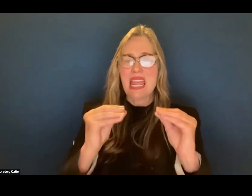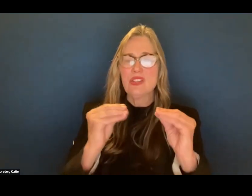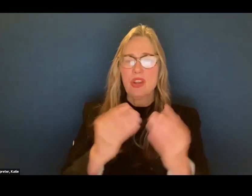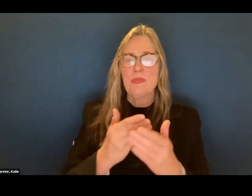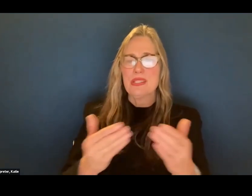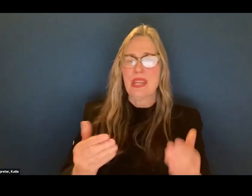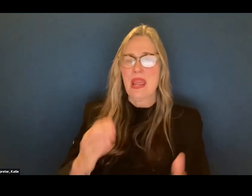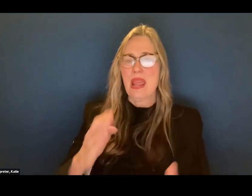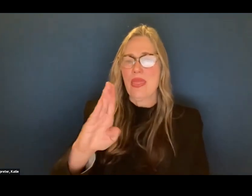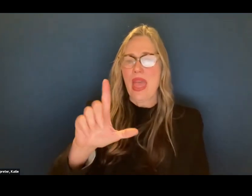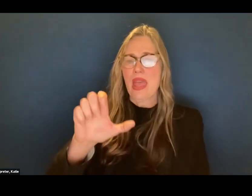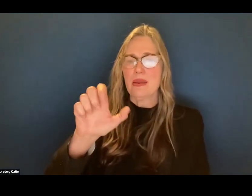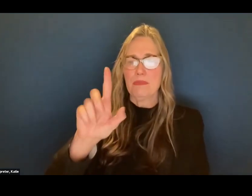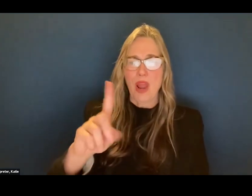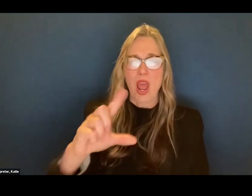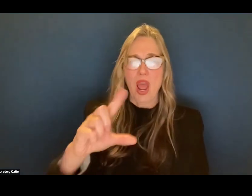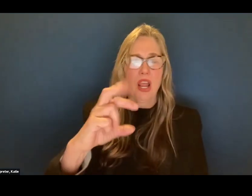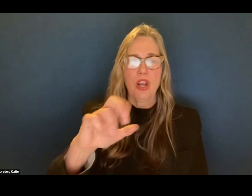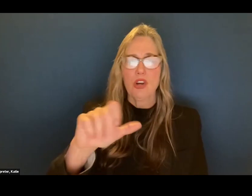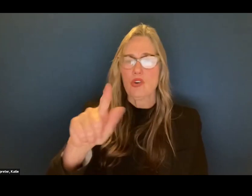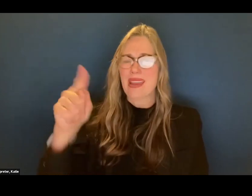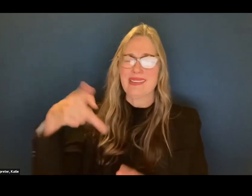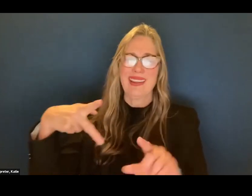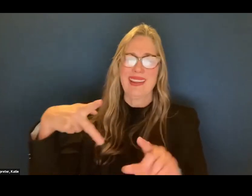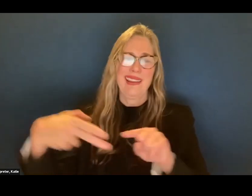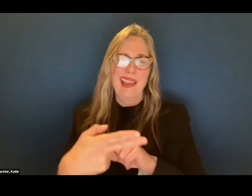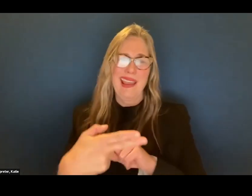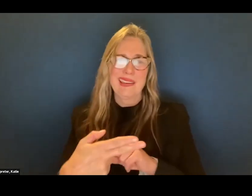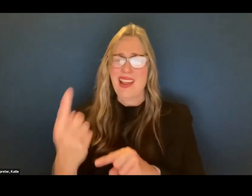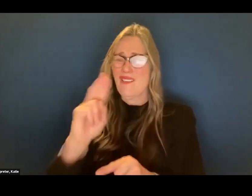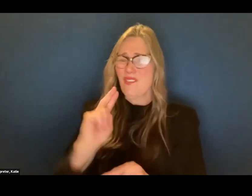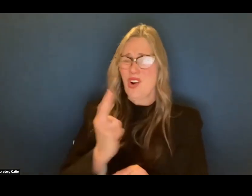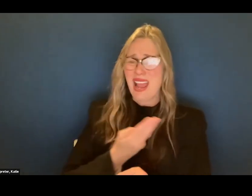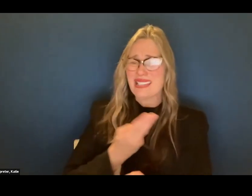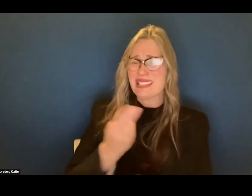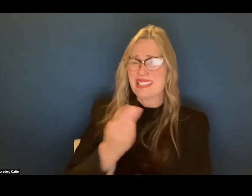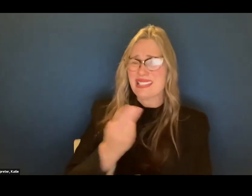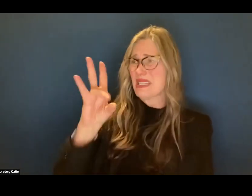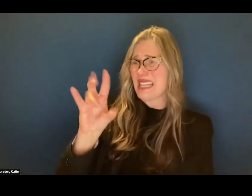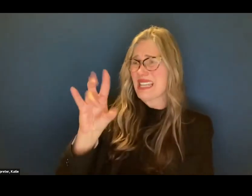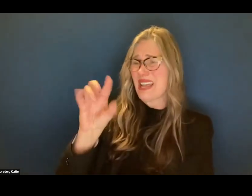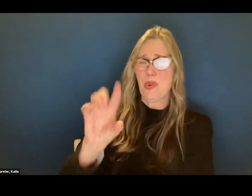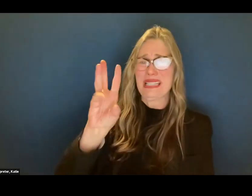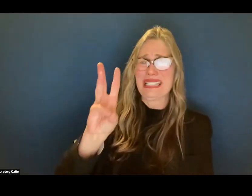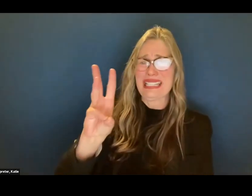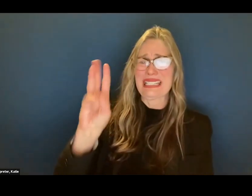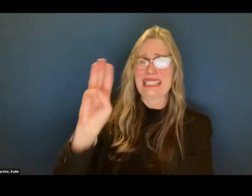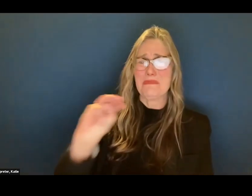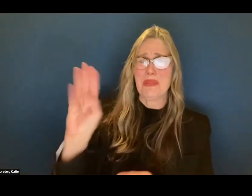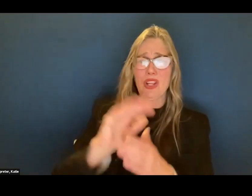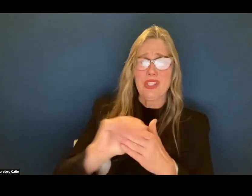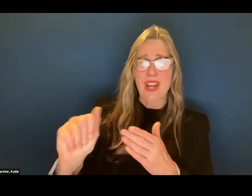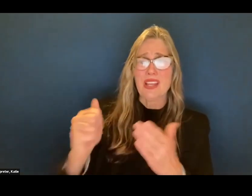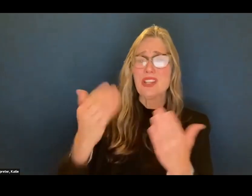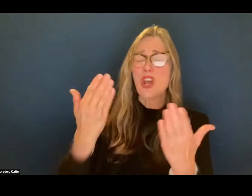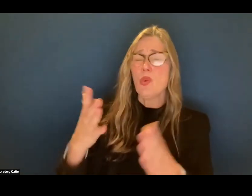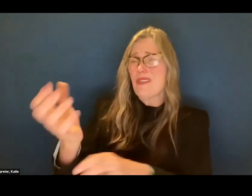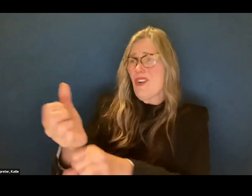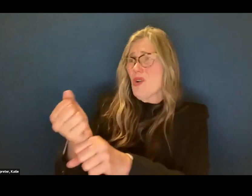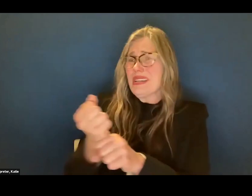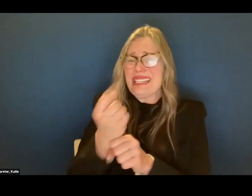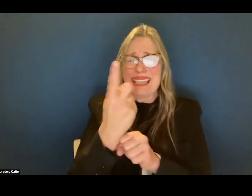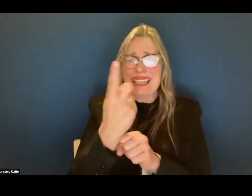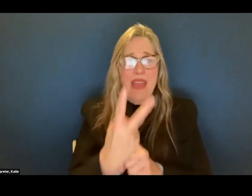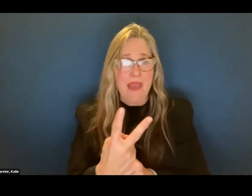us, that block grant was $7.6 million, and we have already received half of that funding. He wants to provide